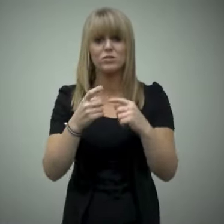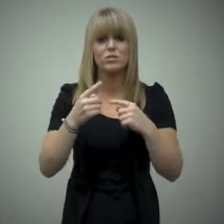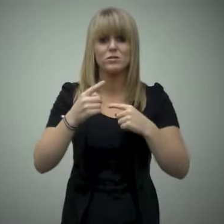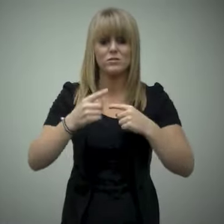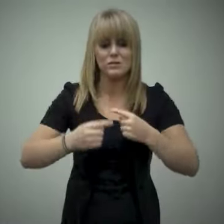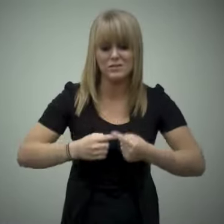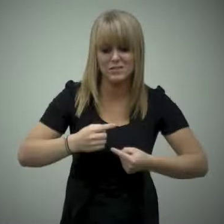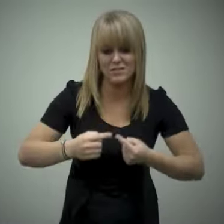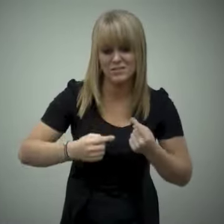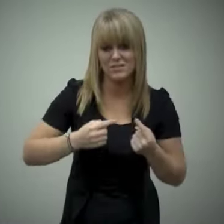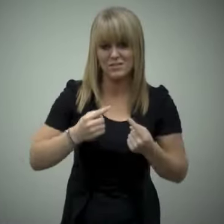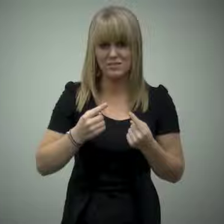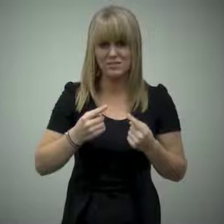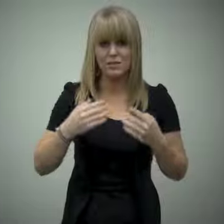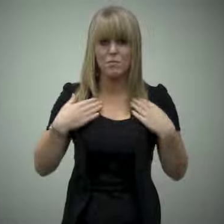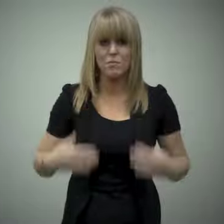of RSI risk.